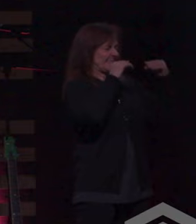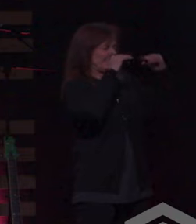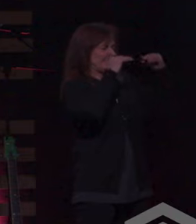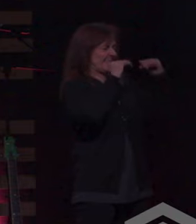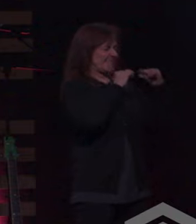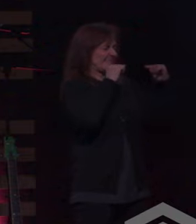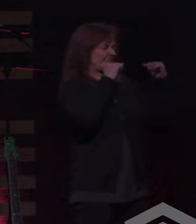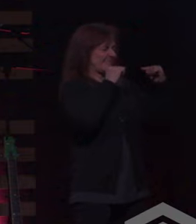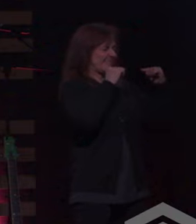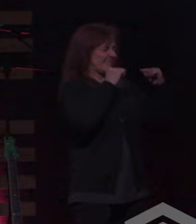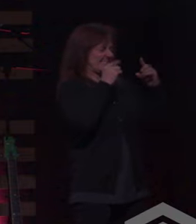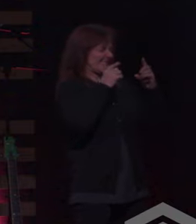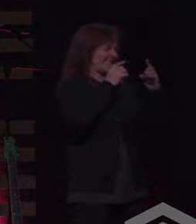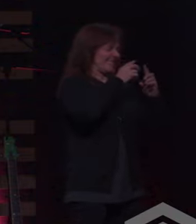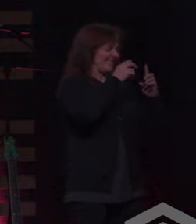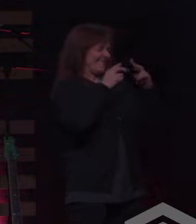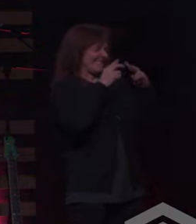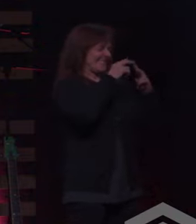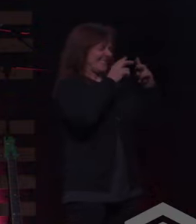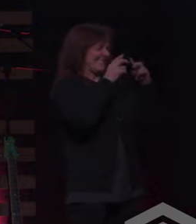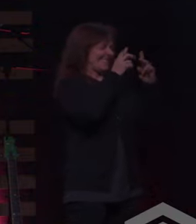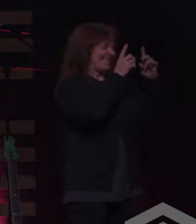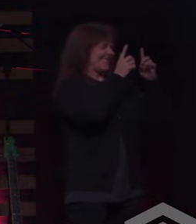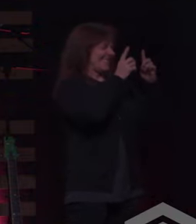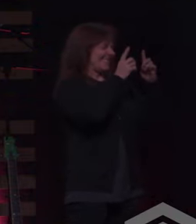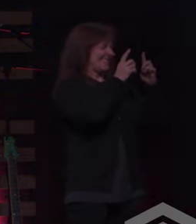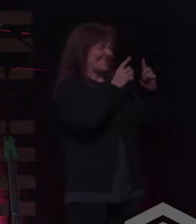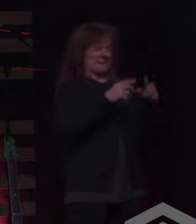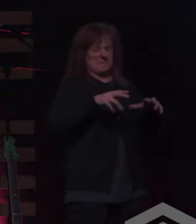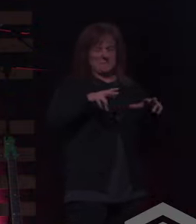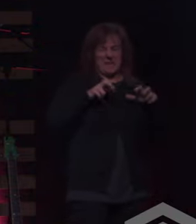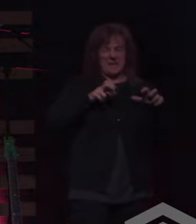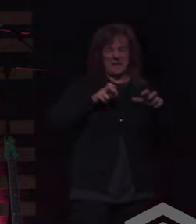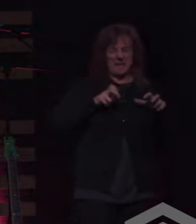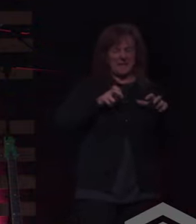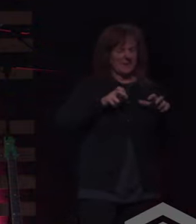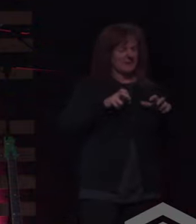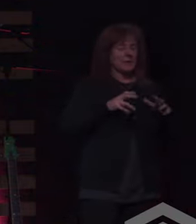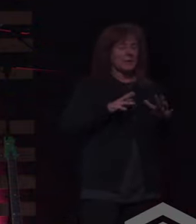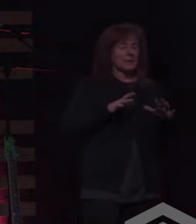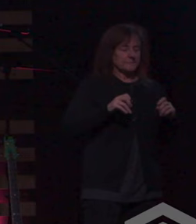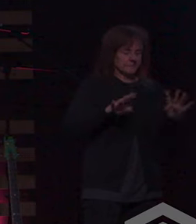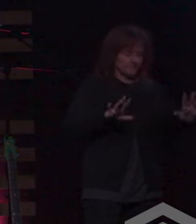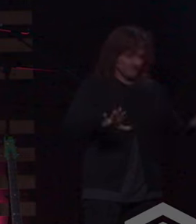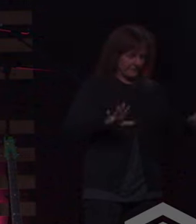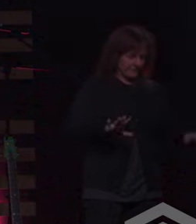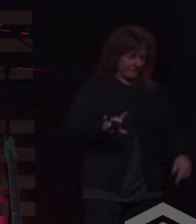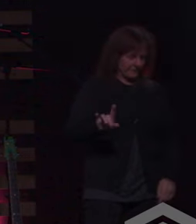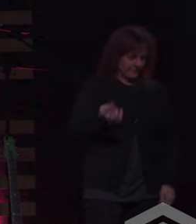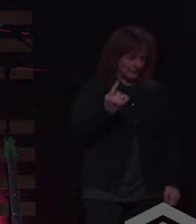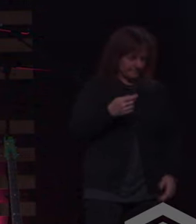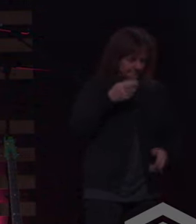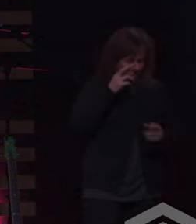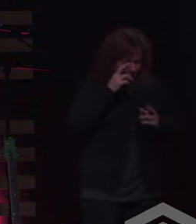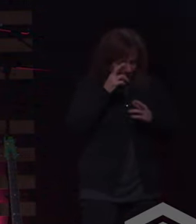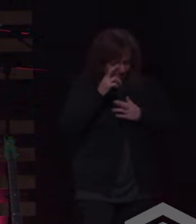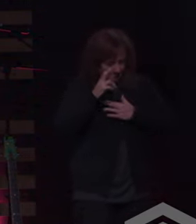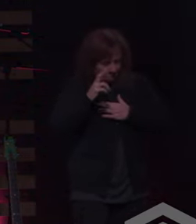marriage, they bring in selflessness, they bring in intentionality, I promise you that marriage can be changed. Now, not